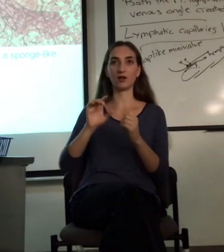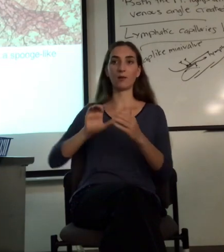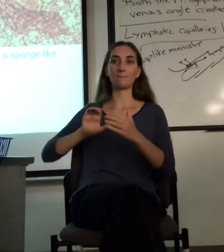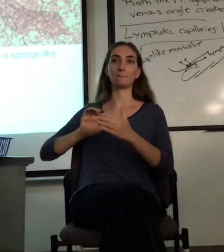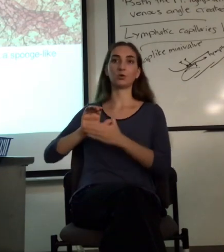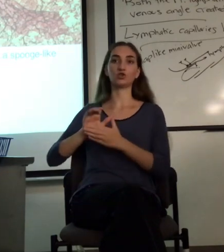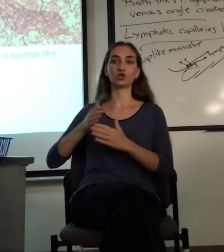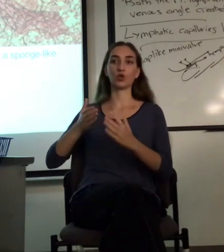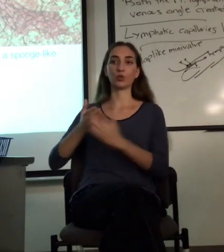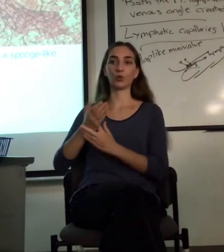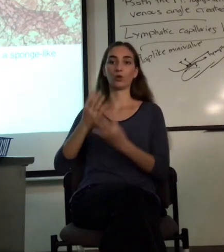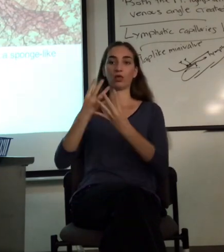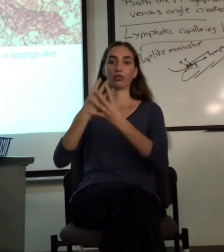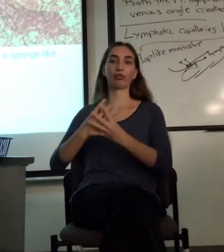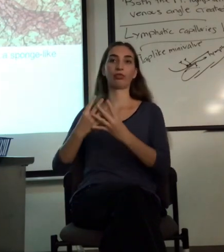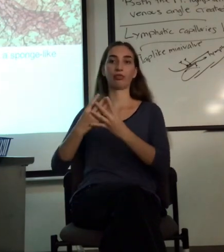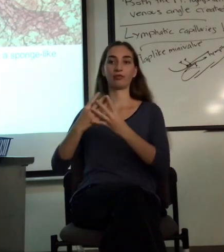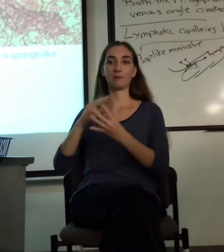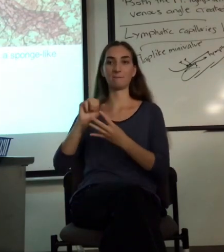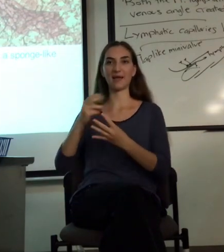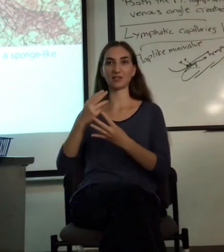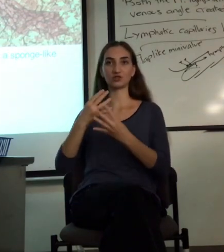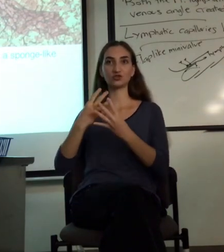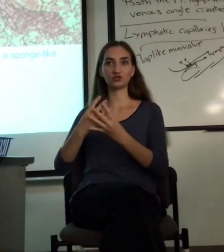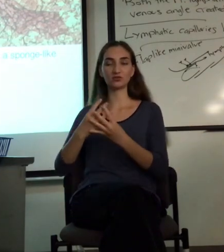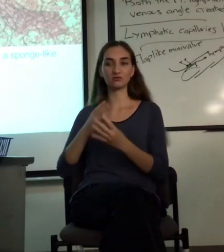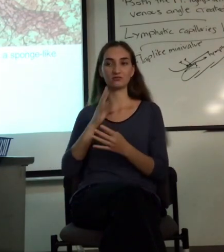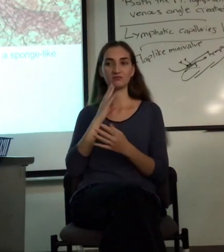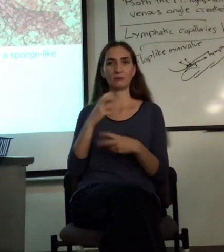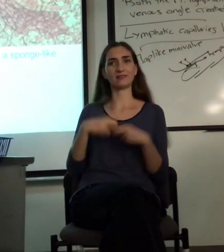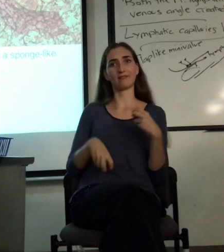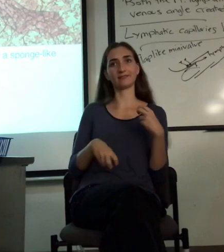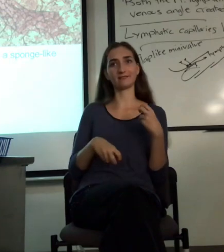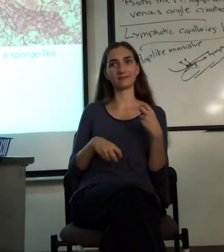time for antigenic encounters inside your lymph tissues.